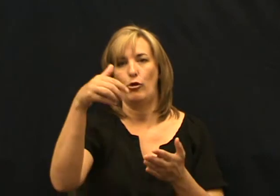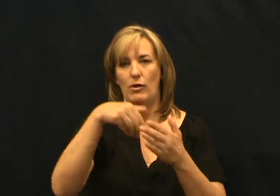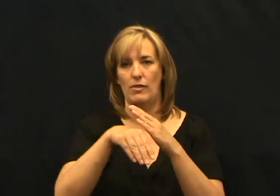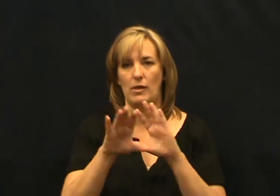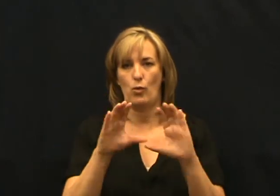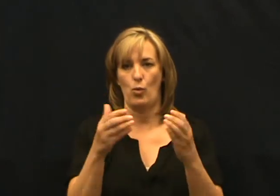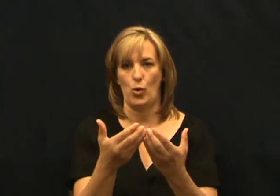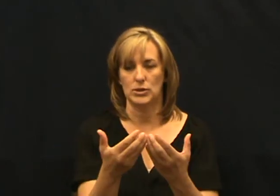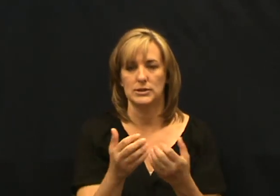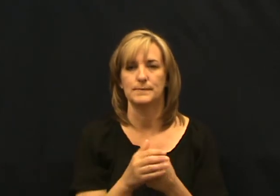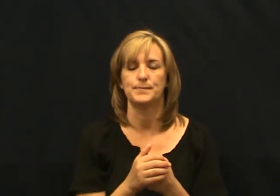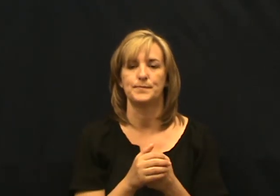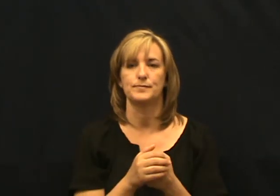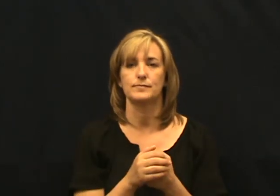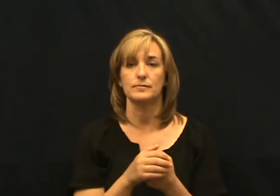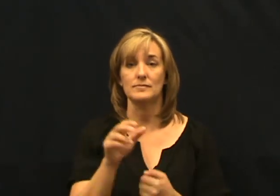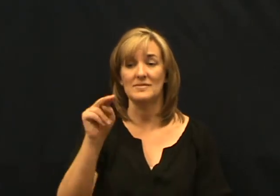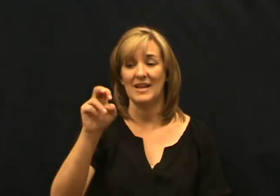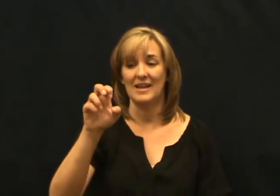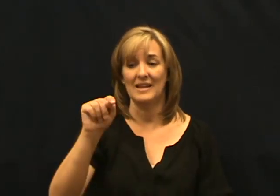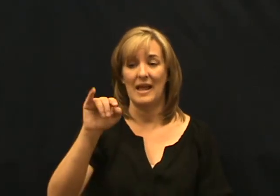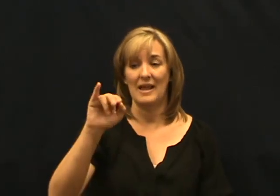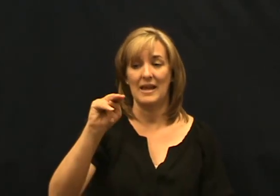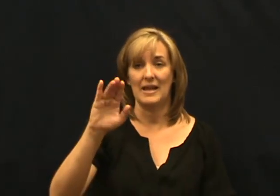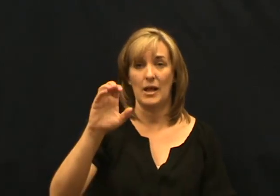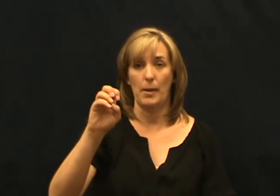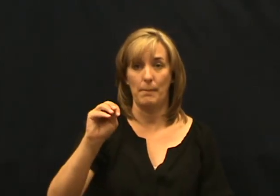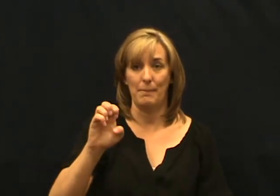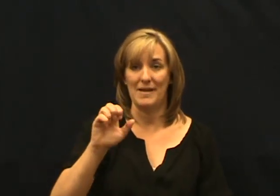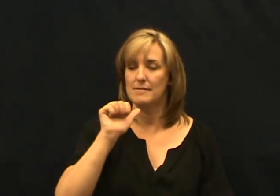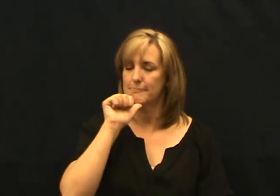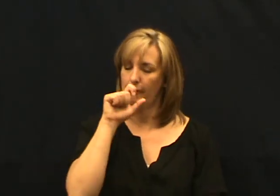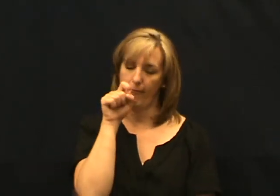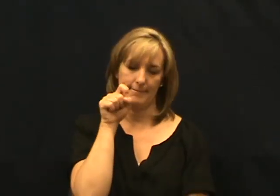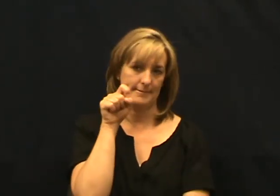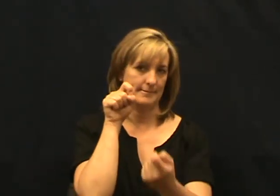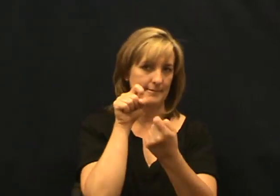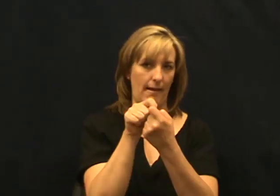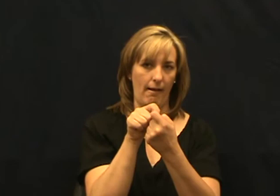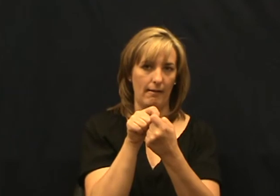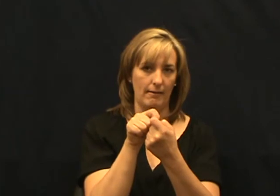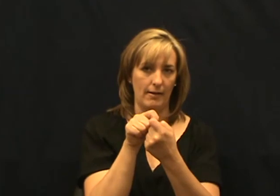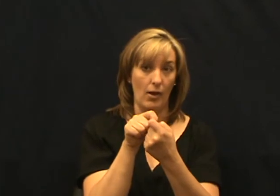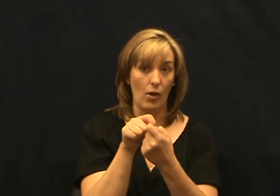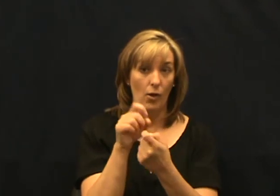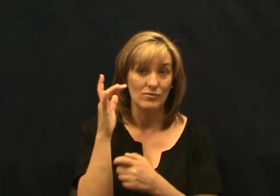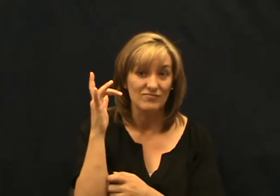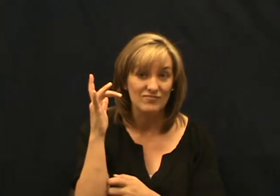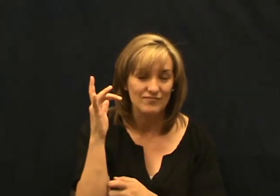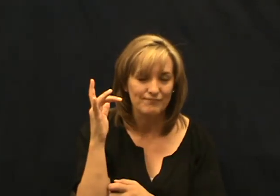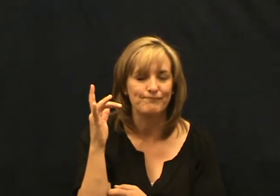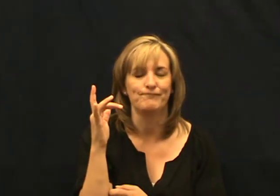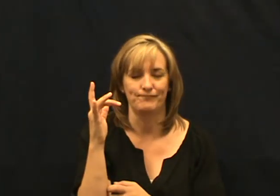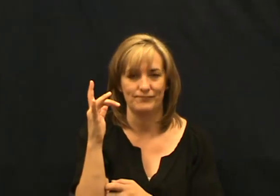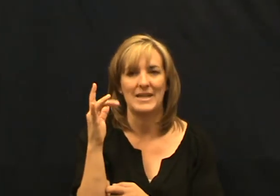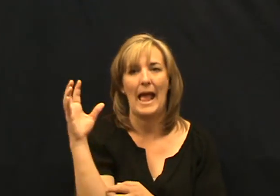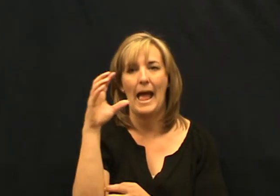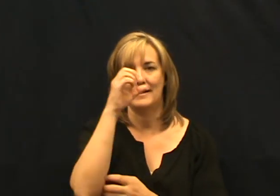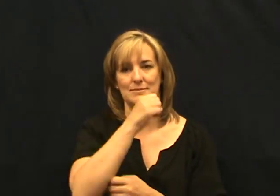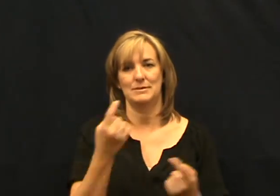finally, net income is not exact, and again, that's because of estimates that are involved. And